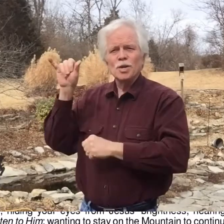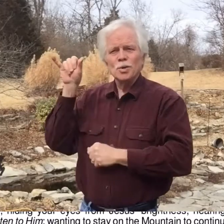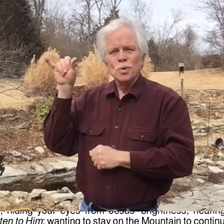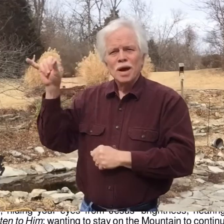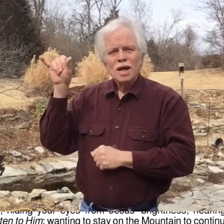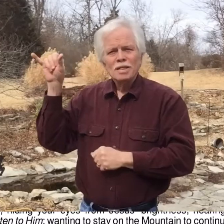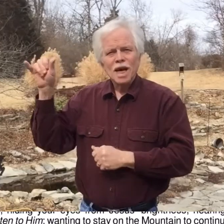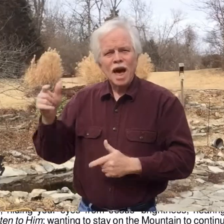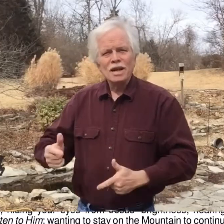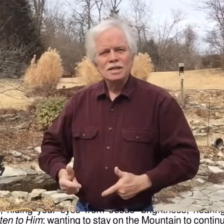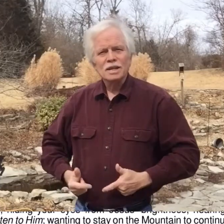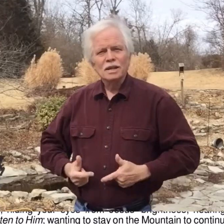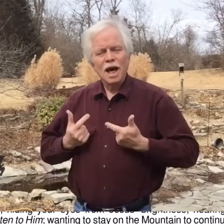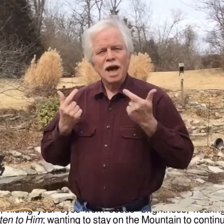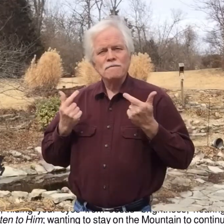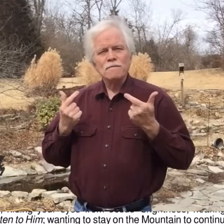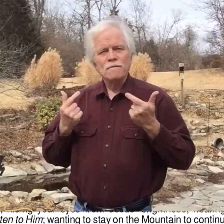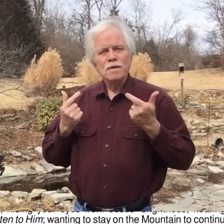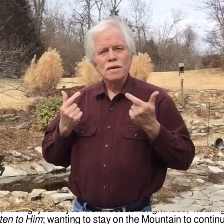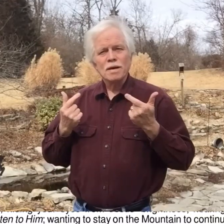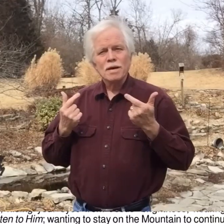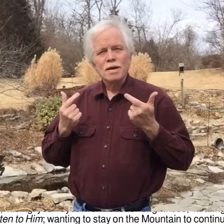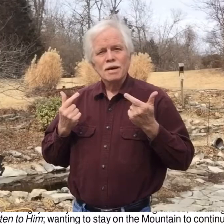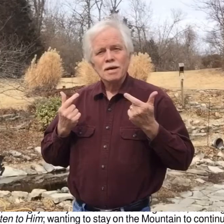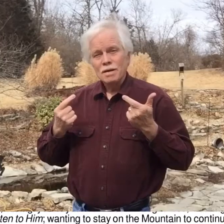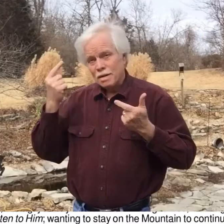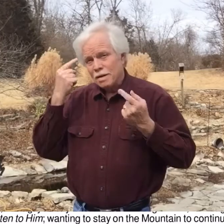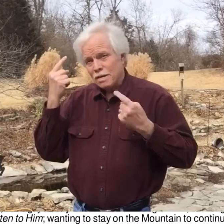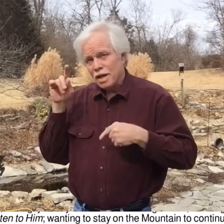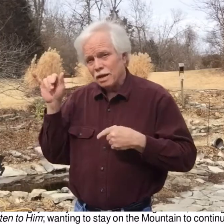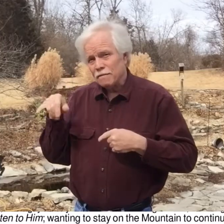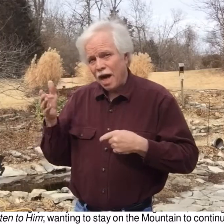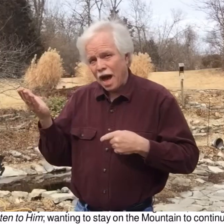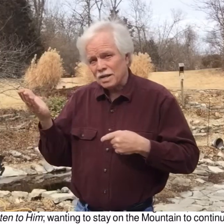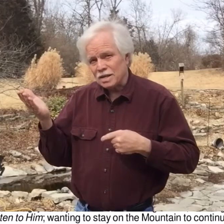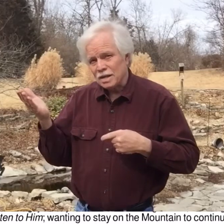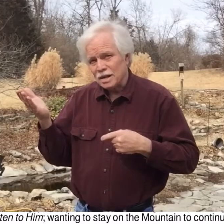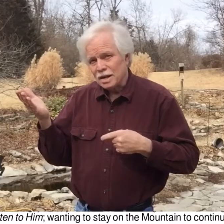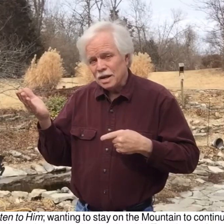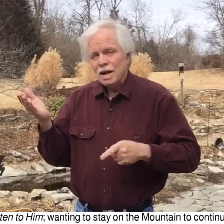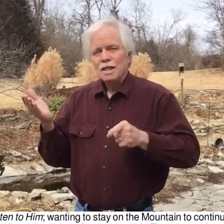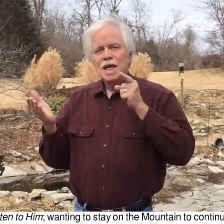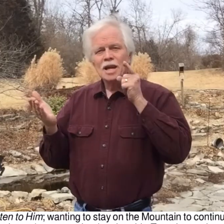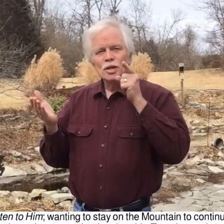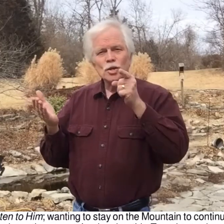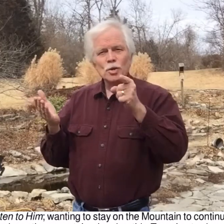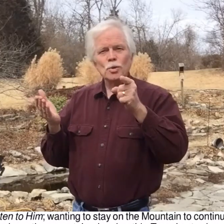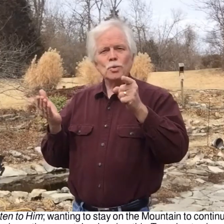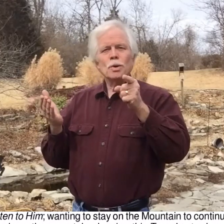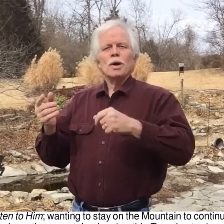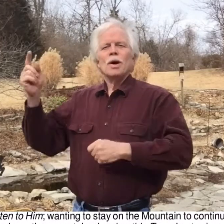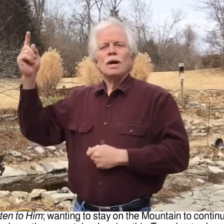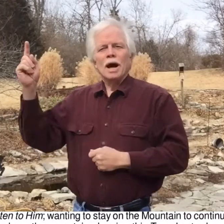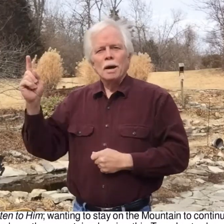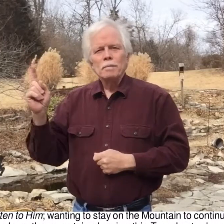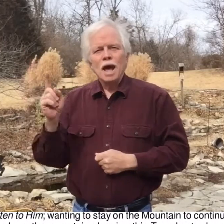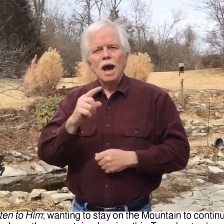that life. Think of that. Then you come down